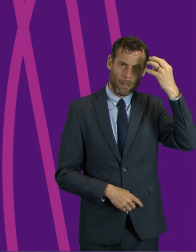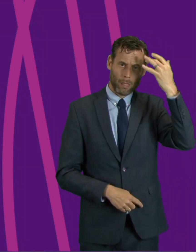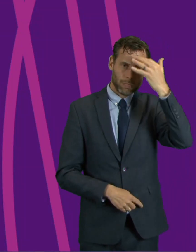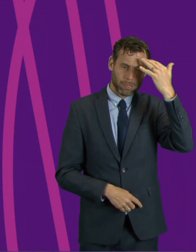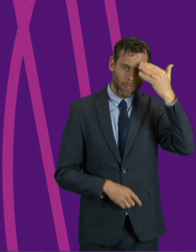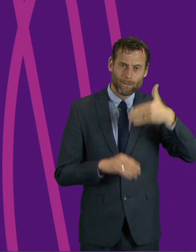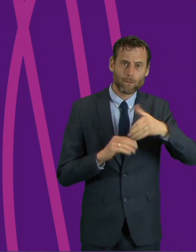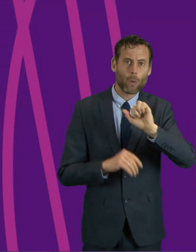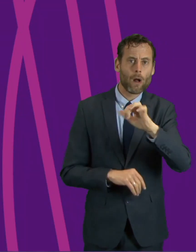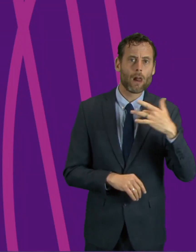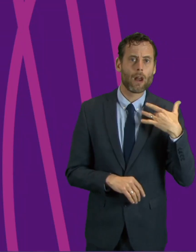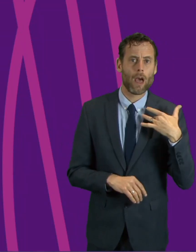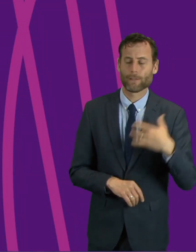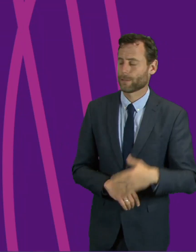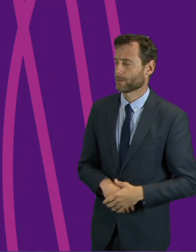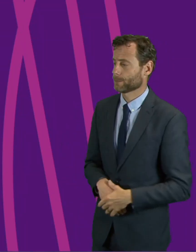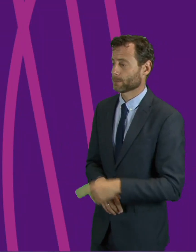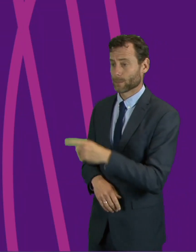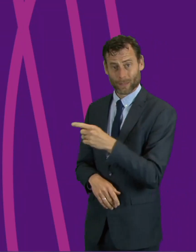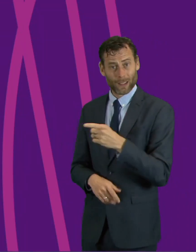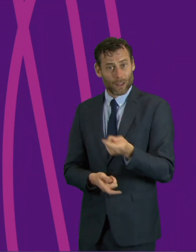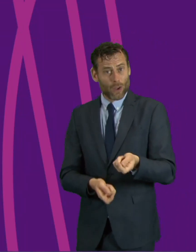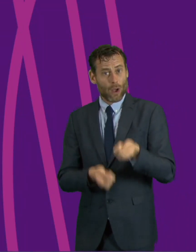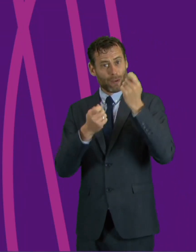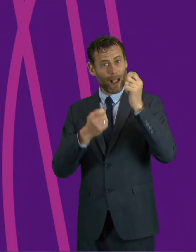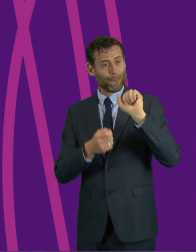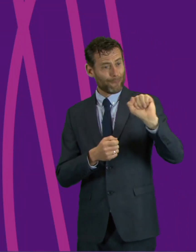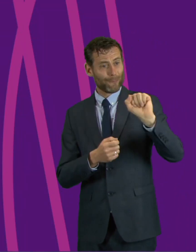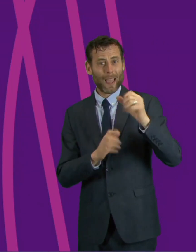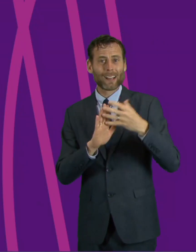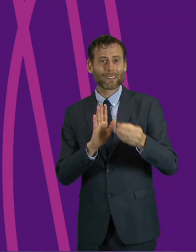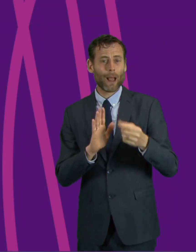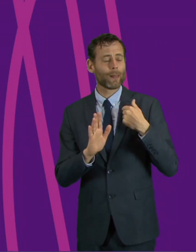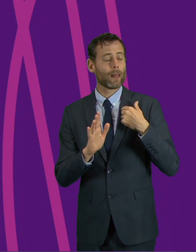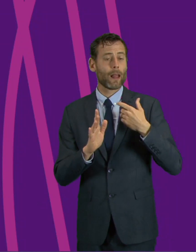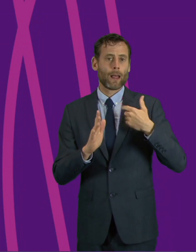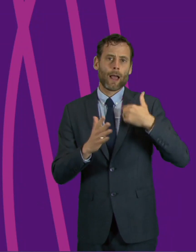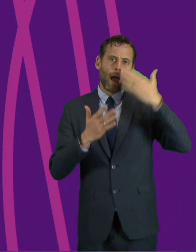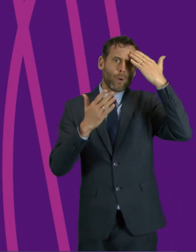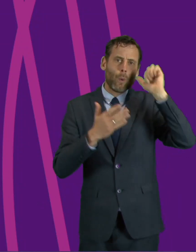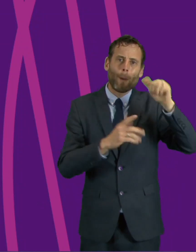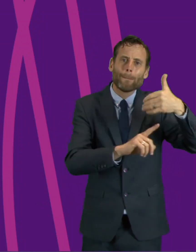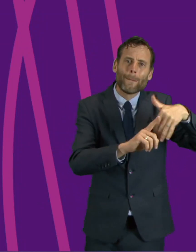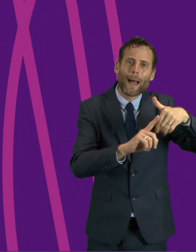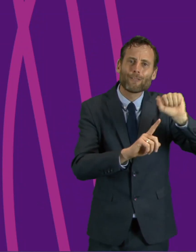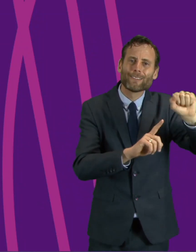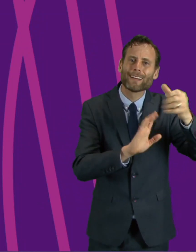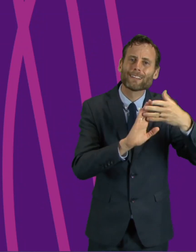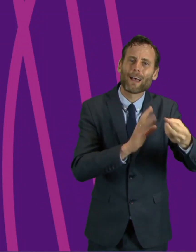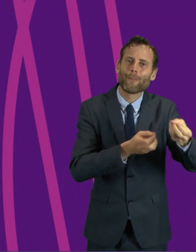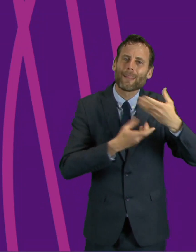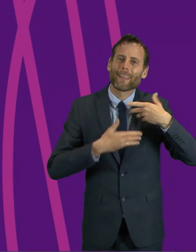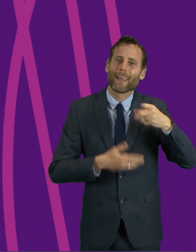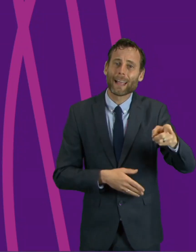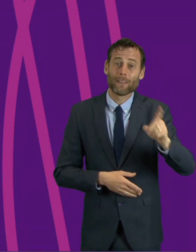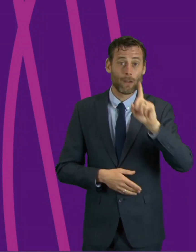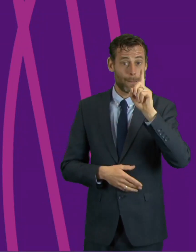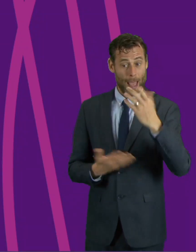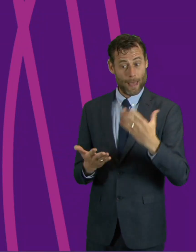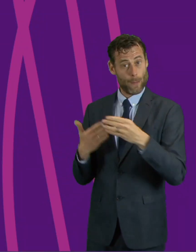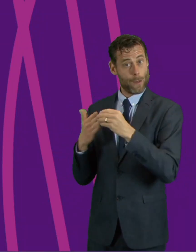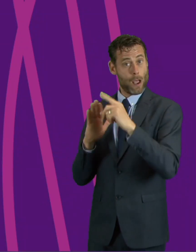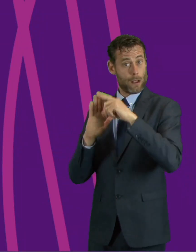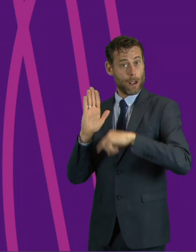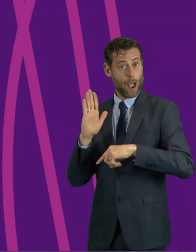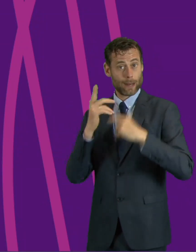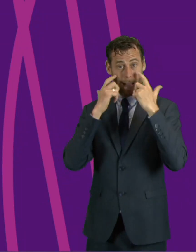to the constituent case that Anna Sarwar raises, obviously I don't know all of the particular circumstances of that, but in general terms, the guidance that's in place for hospitals or